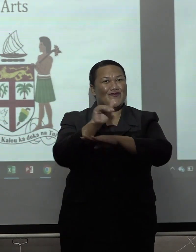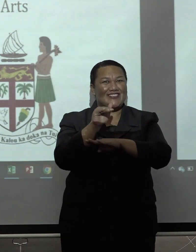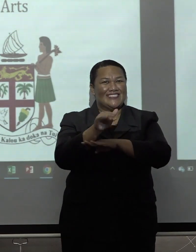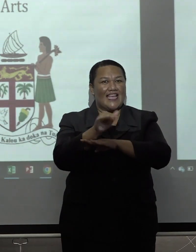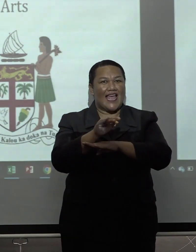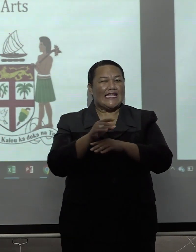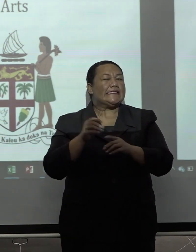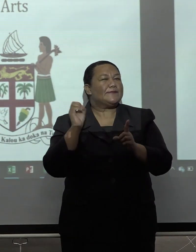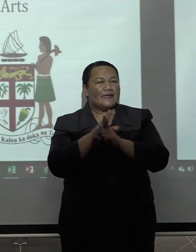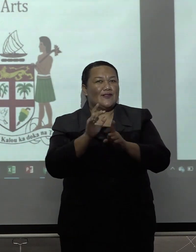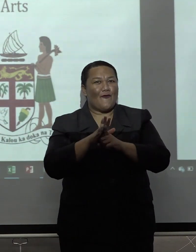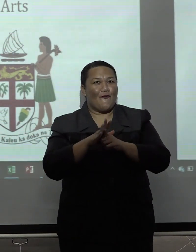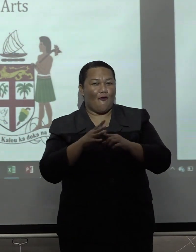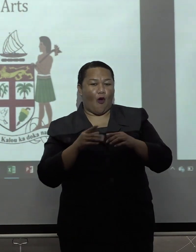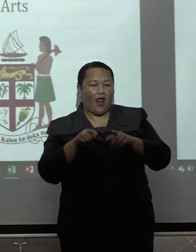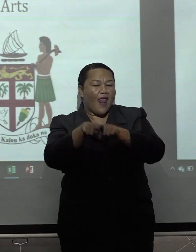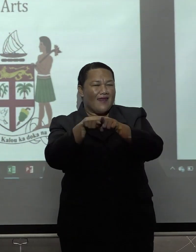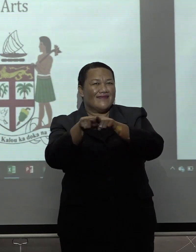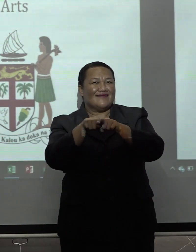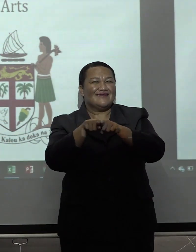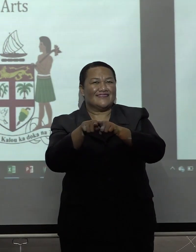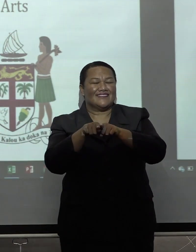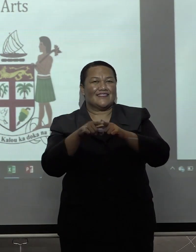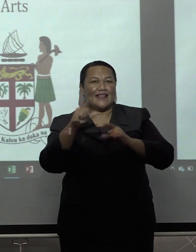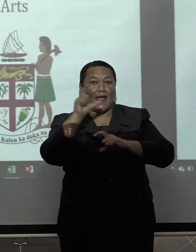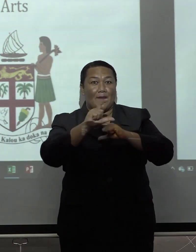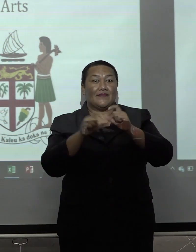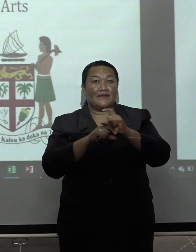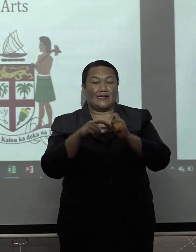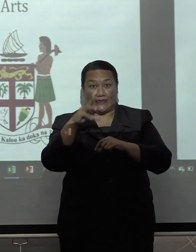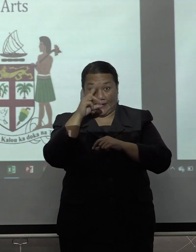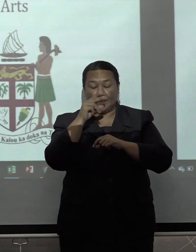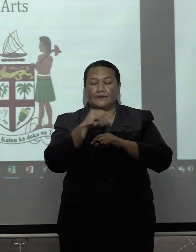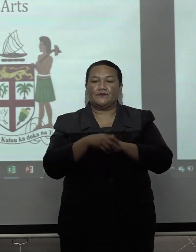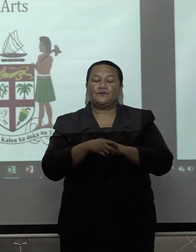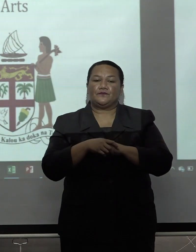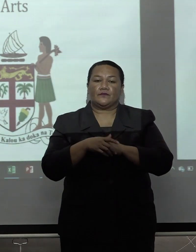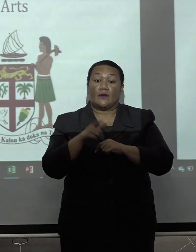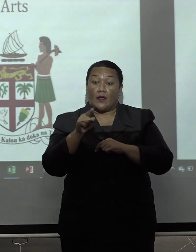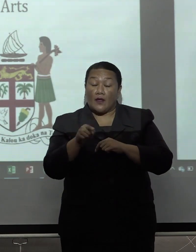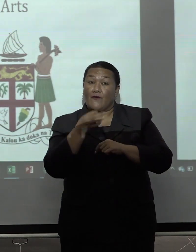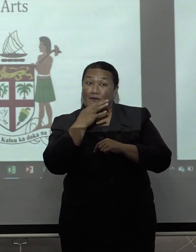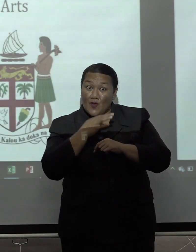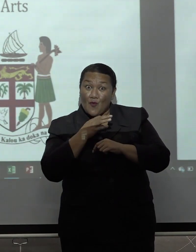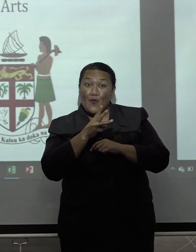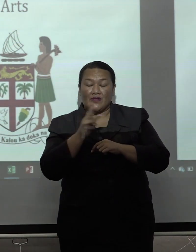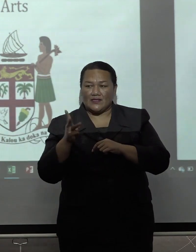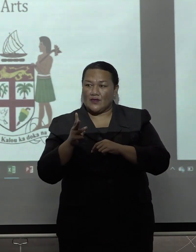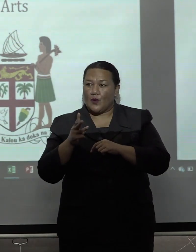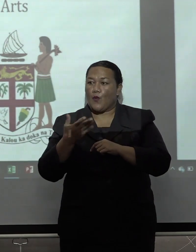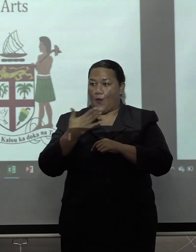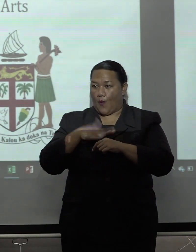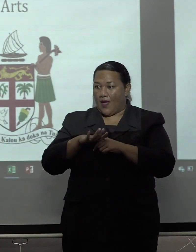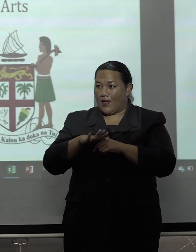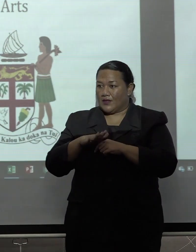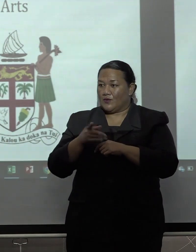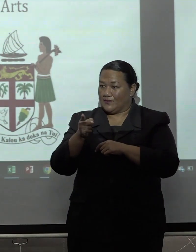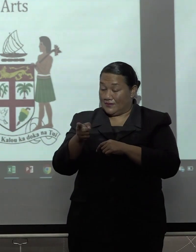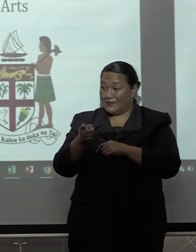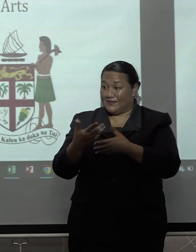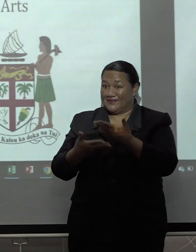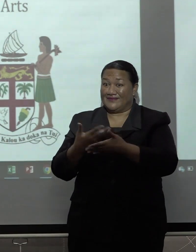interactive capabilities. With those few words, we once again thank the Ministry of Education on